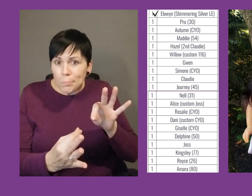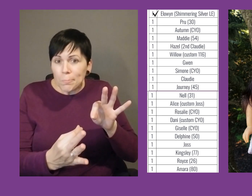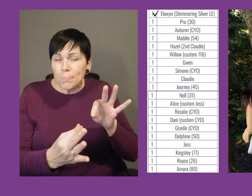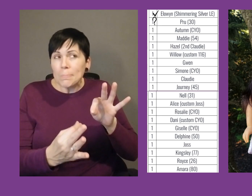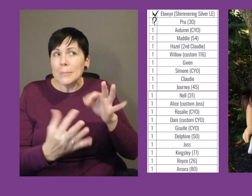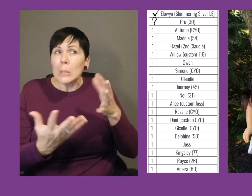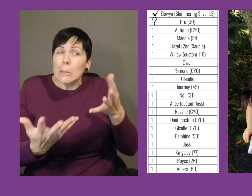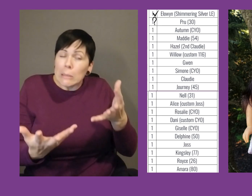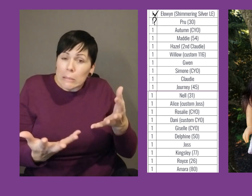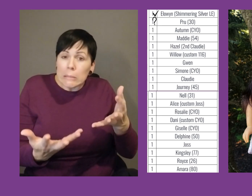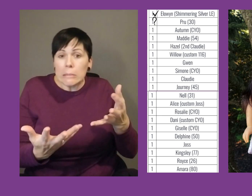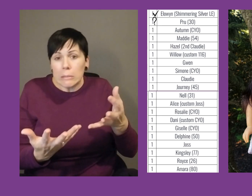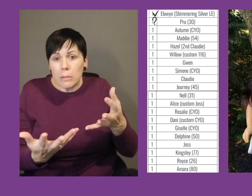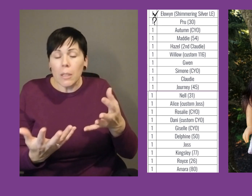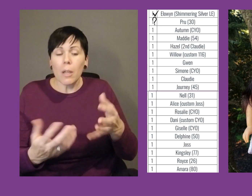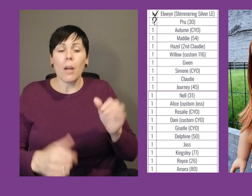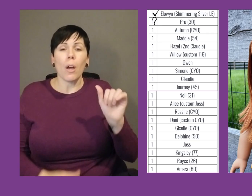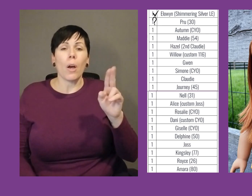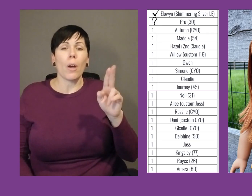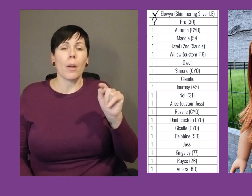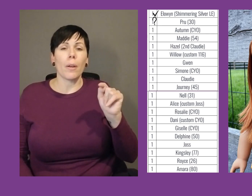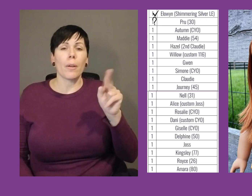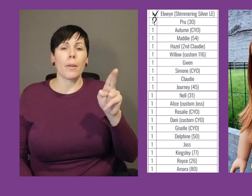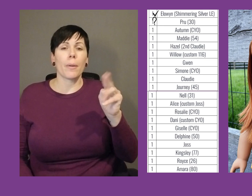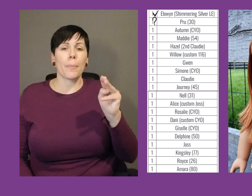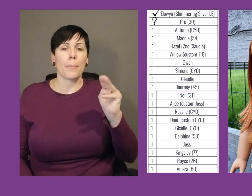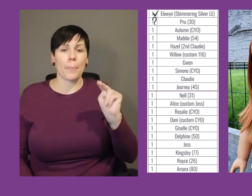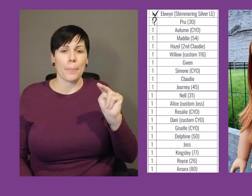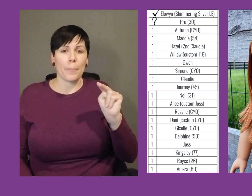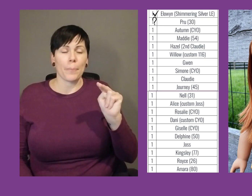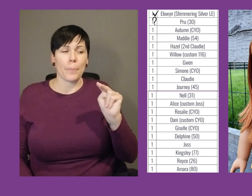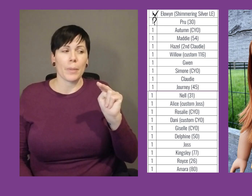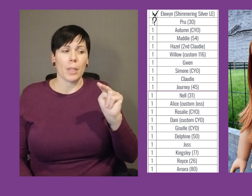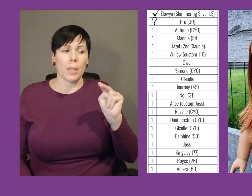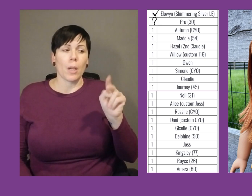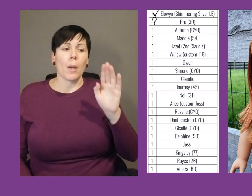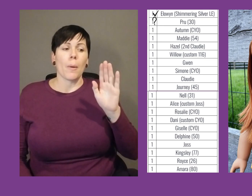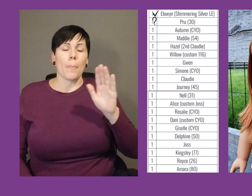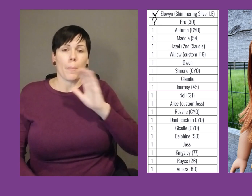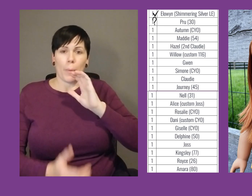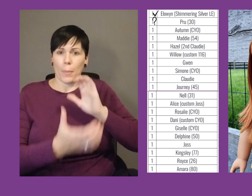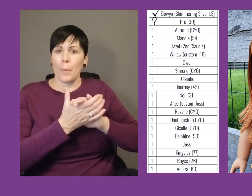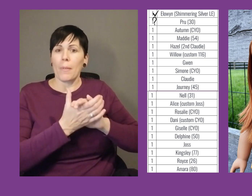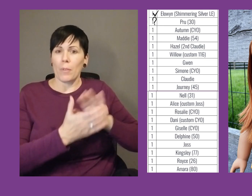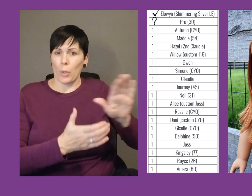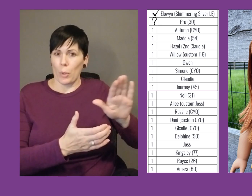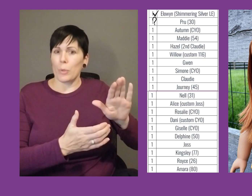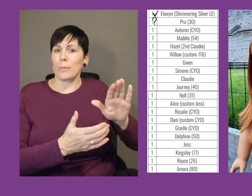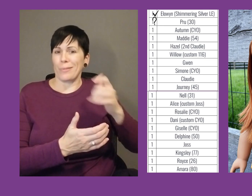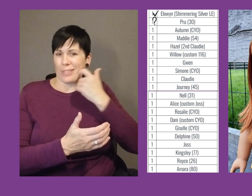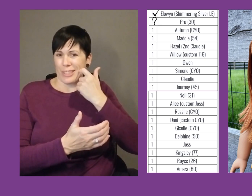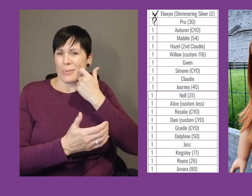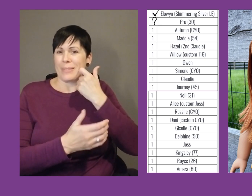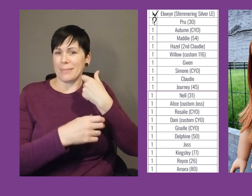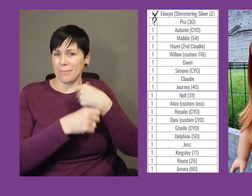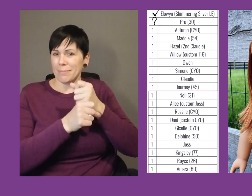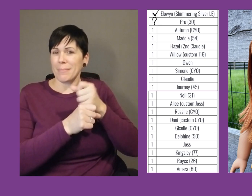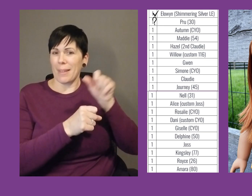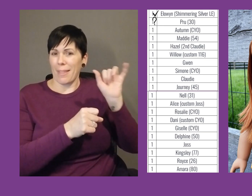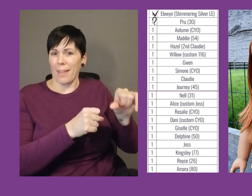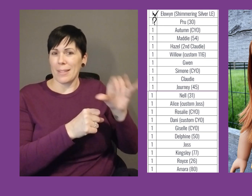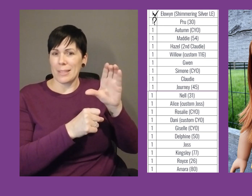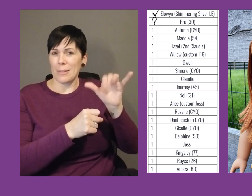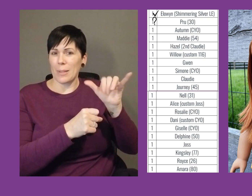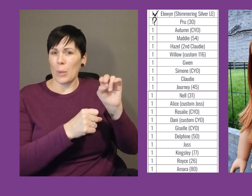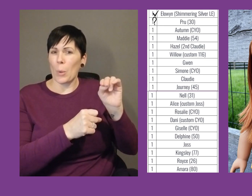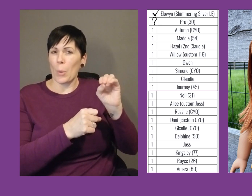Maybe. Autumn is my wife's CYO, her most recent CYO. She's really pretty.